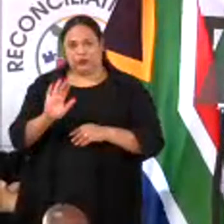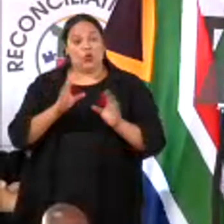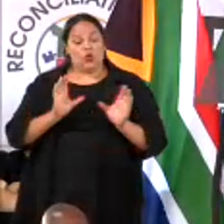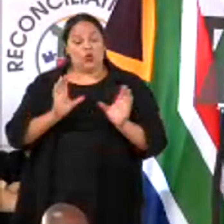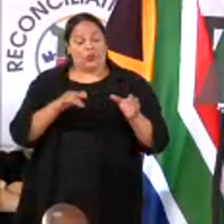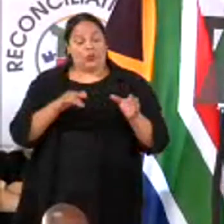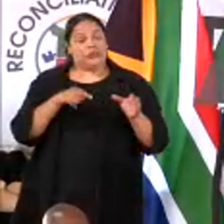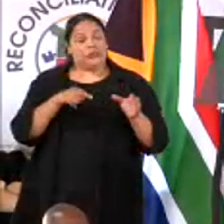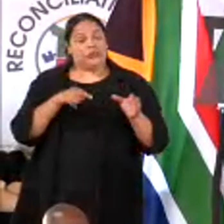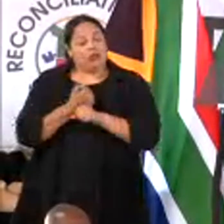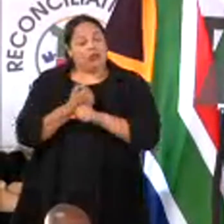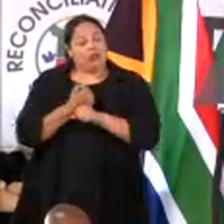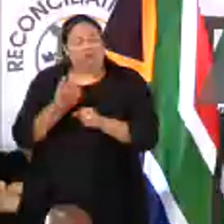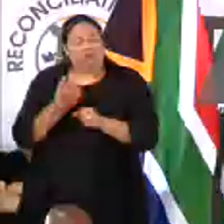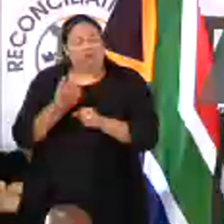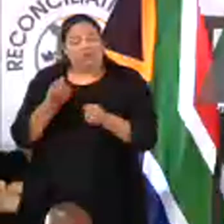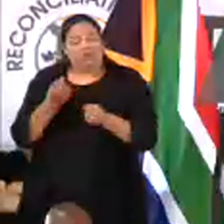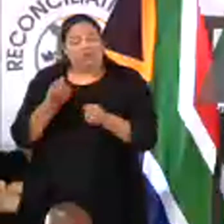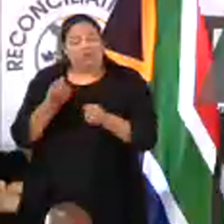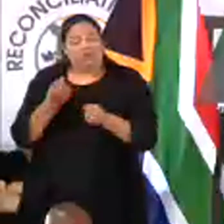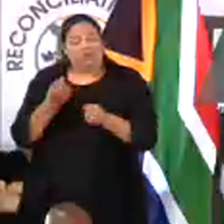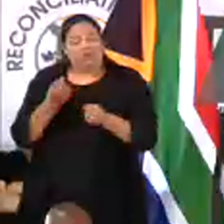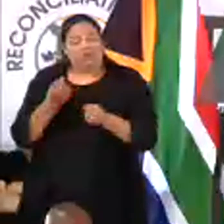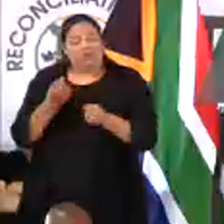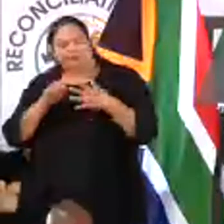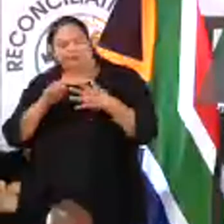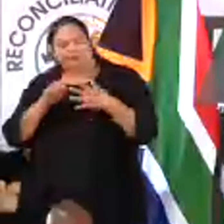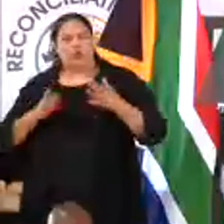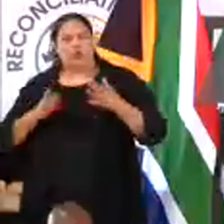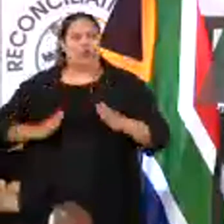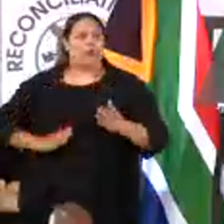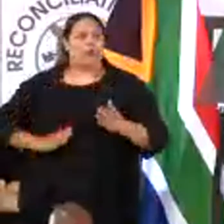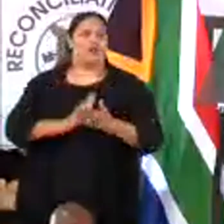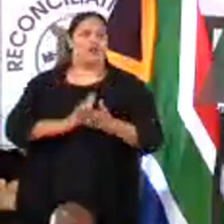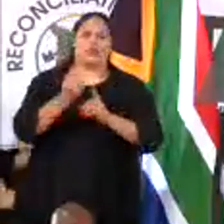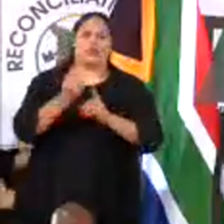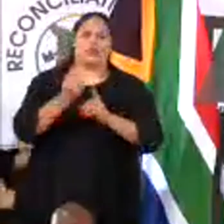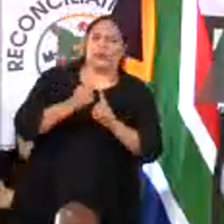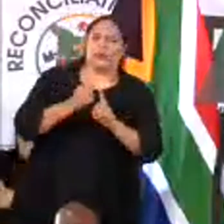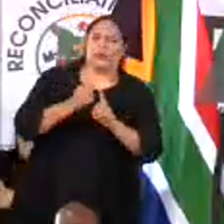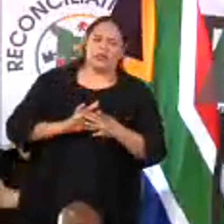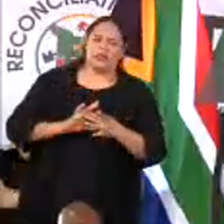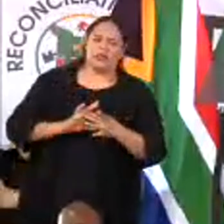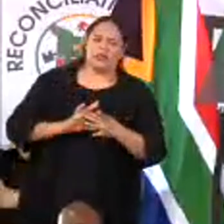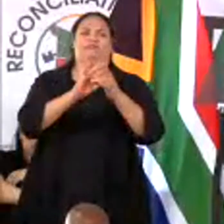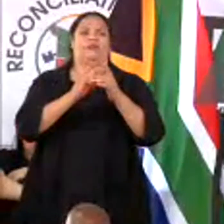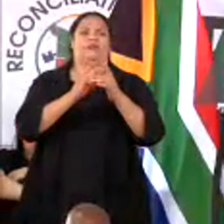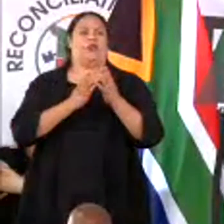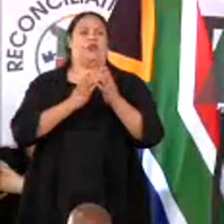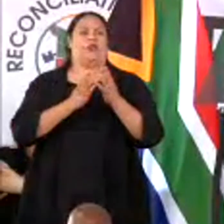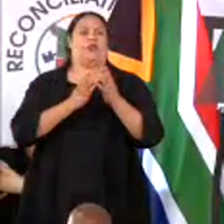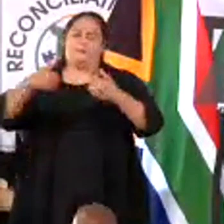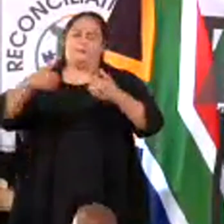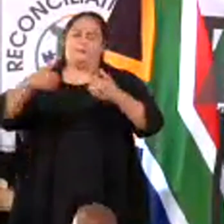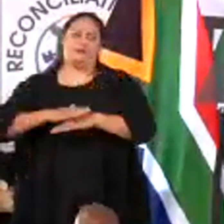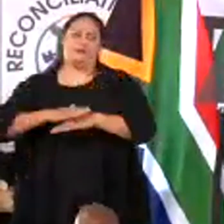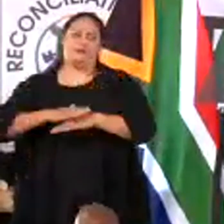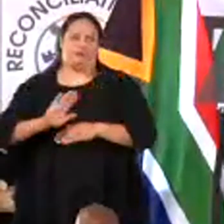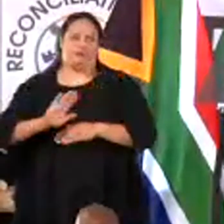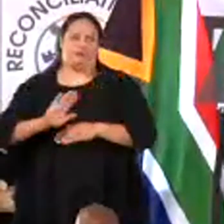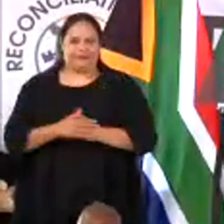commission was tasked with uncovering human rights abuses committed during the apartheid